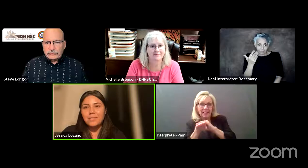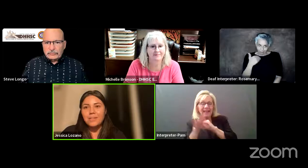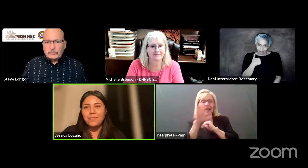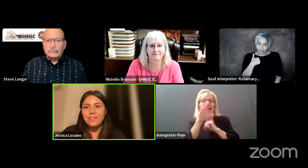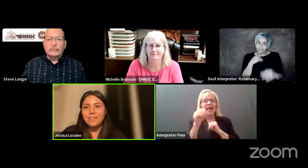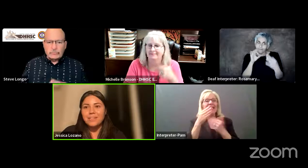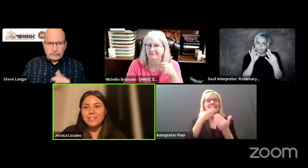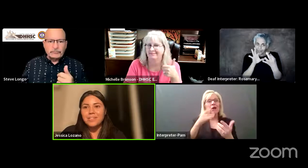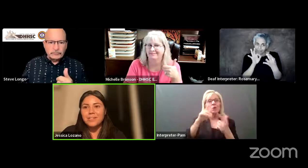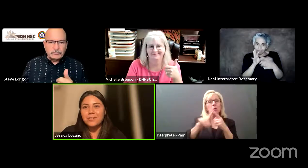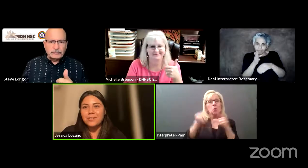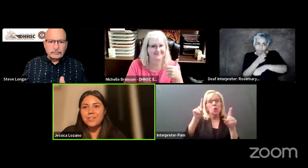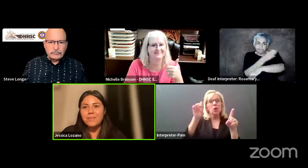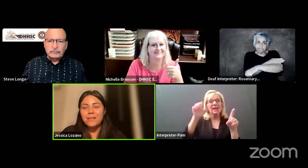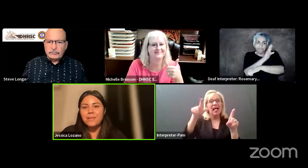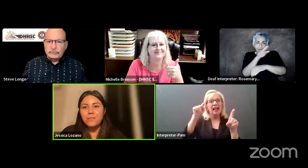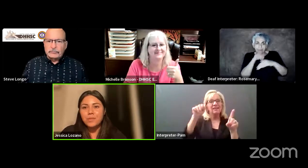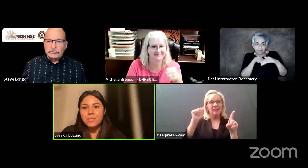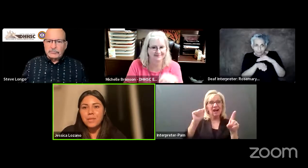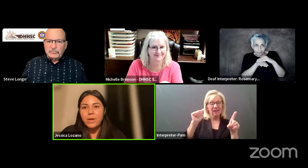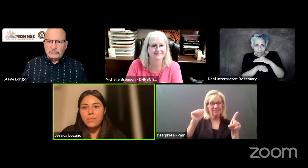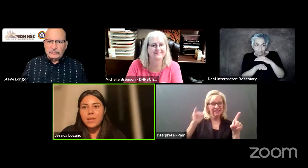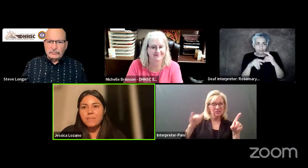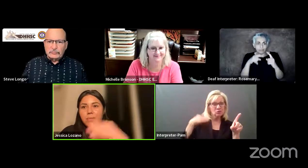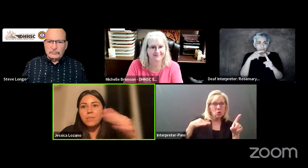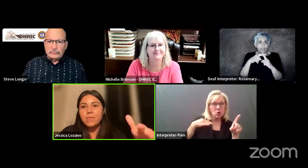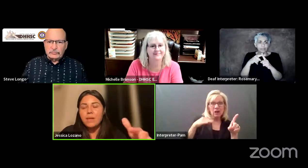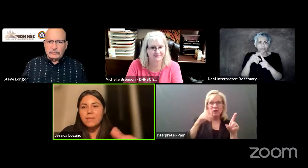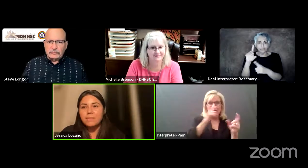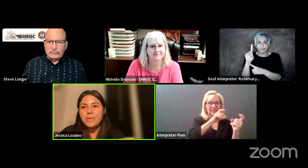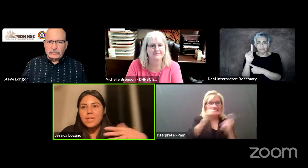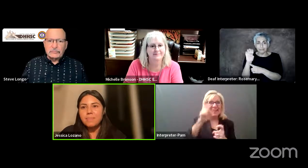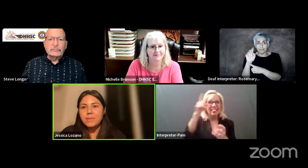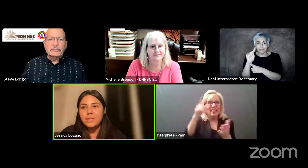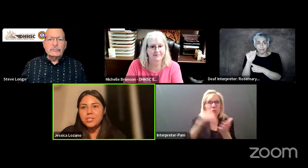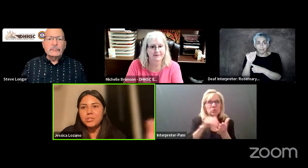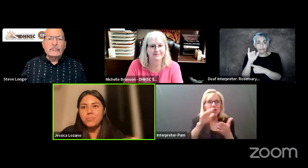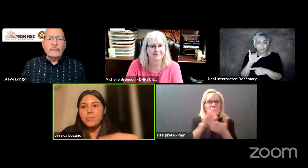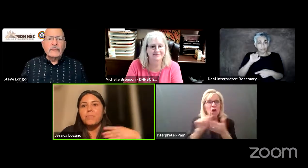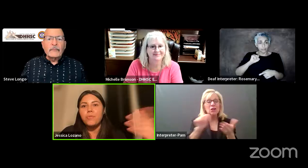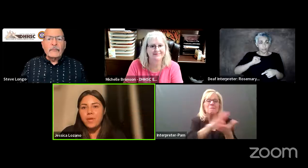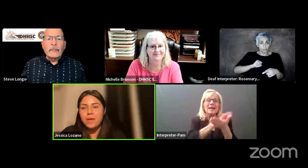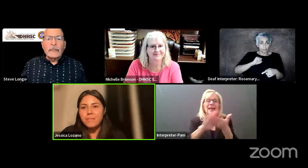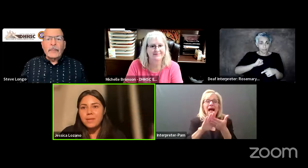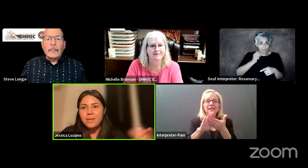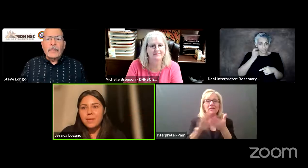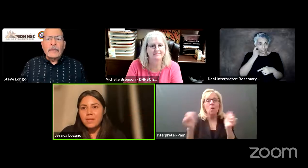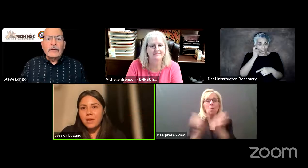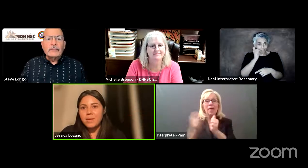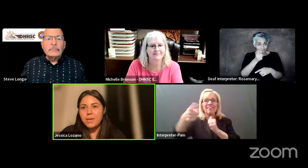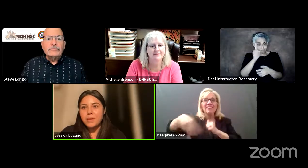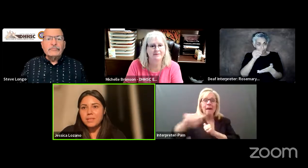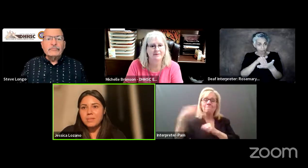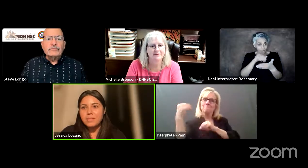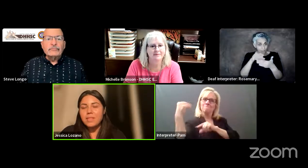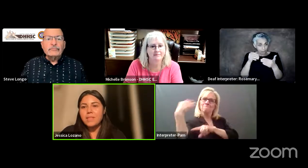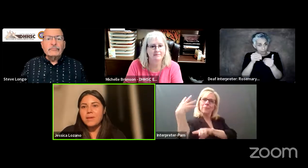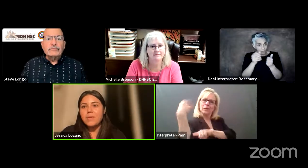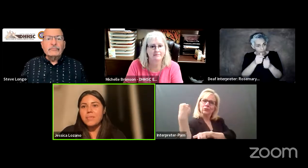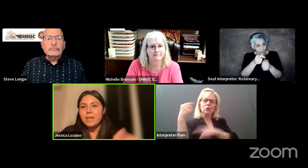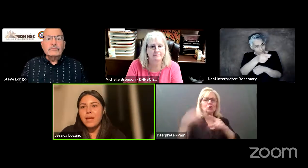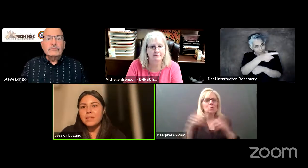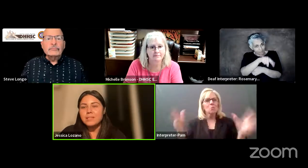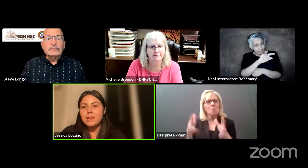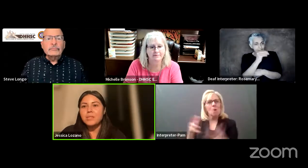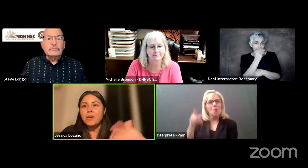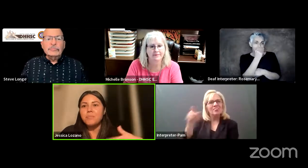the Delta for that $1,000. I mean, if there's any way we can meet with them and maybe take a picture to promote them, that'd be awesome. And then